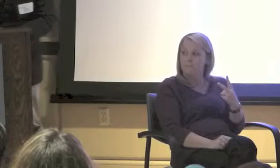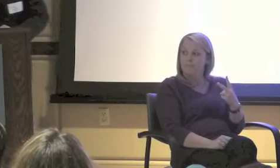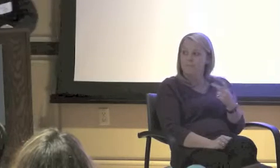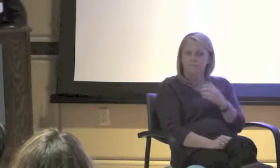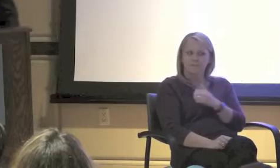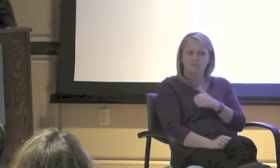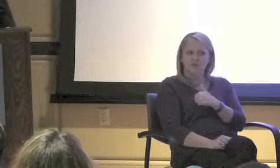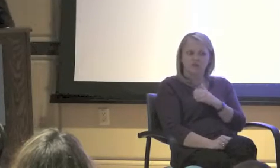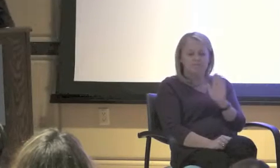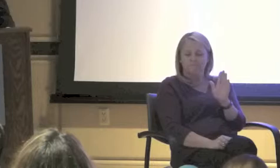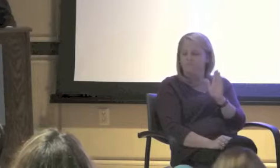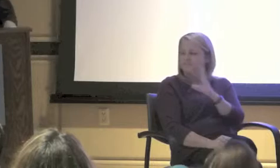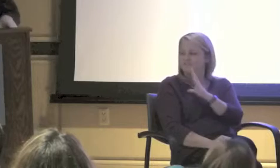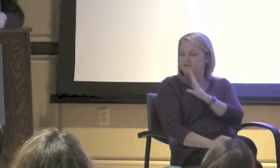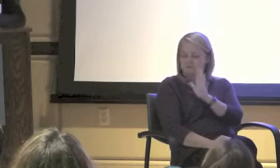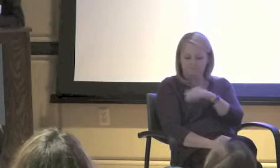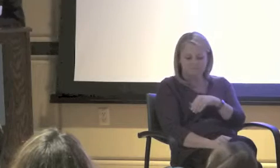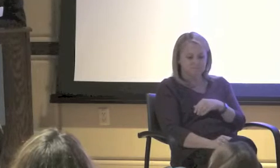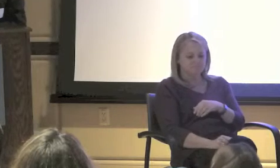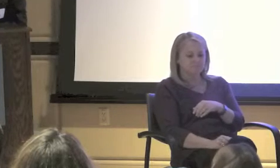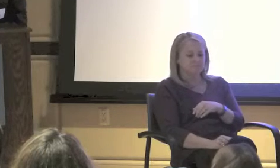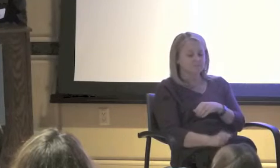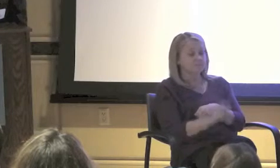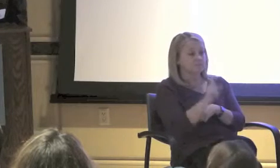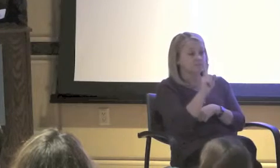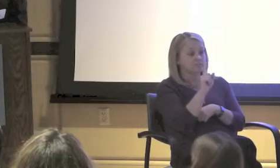That's right. The first thing,